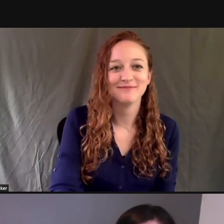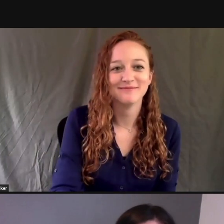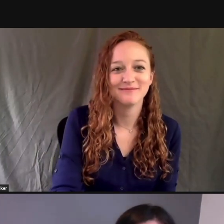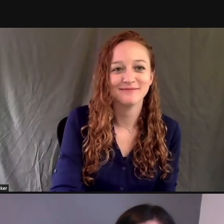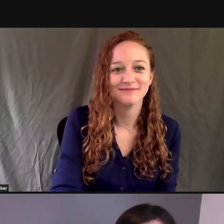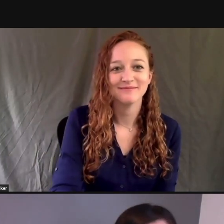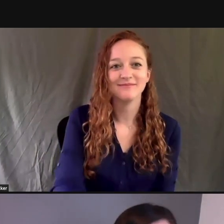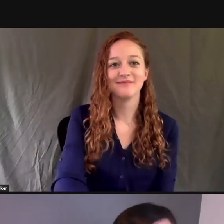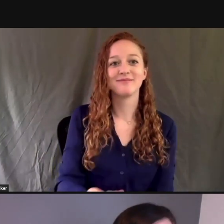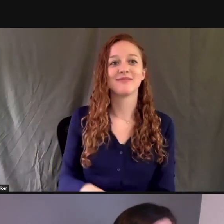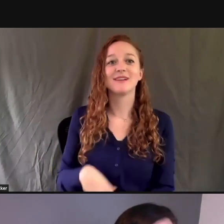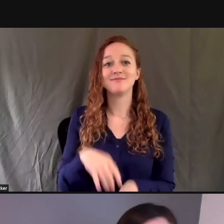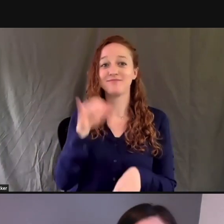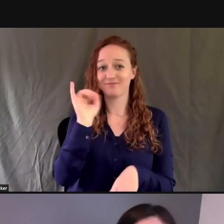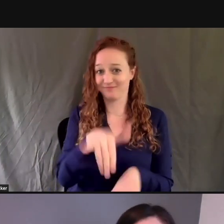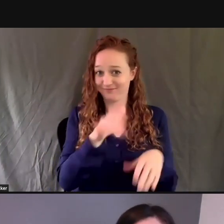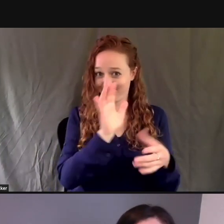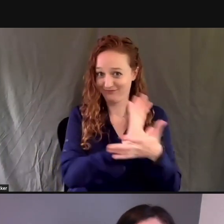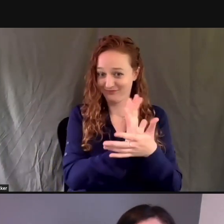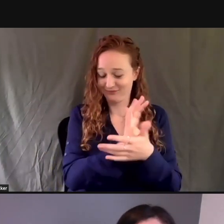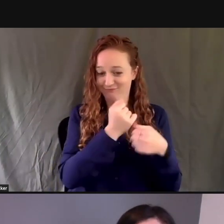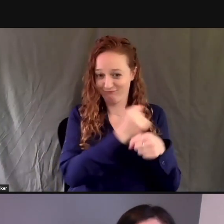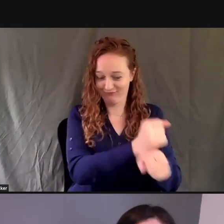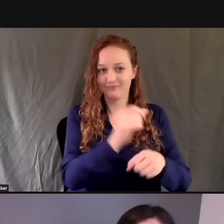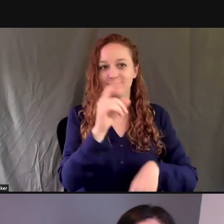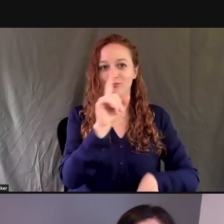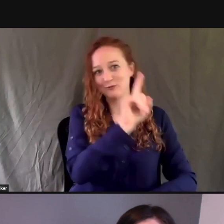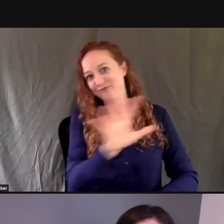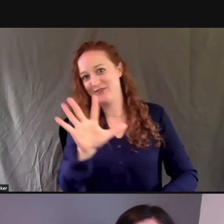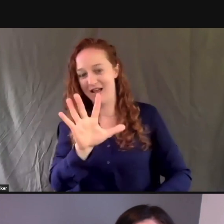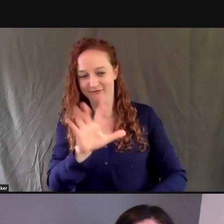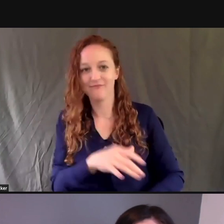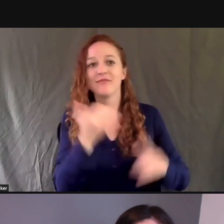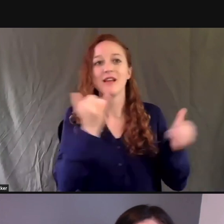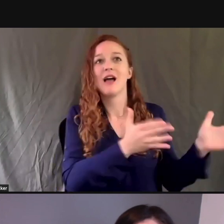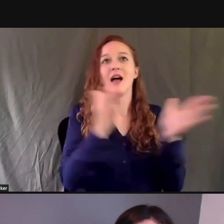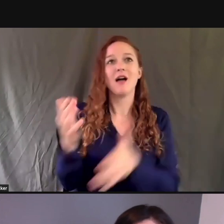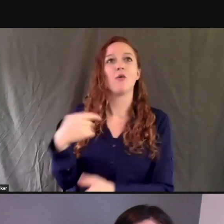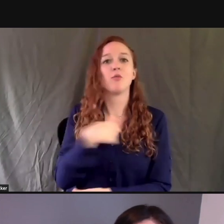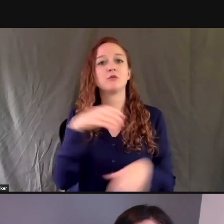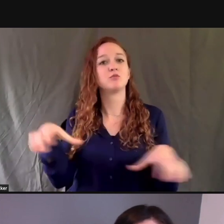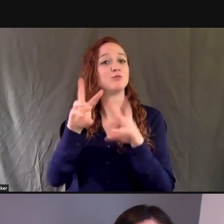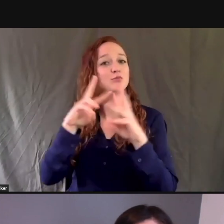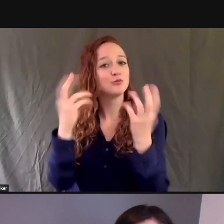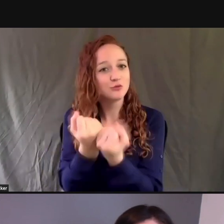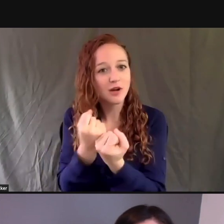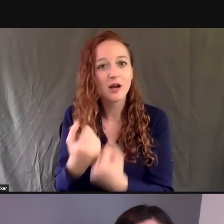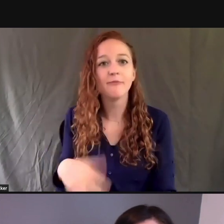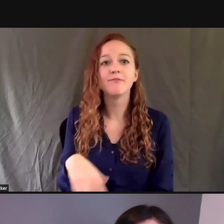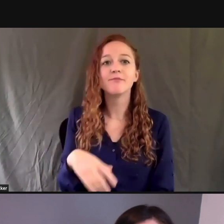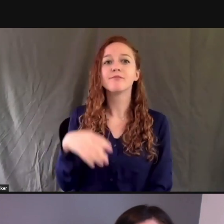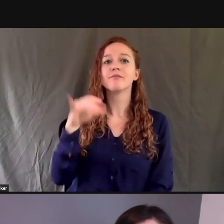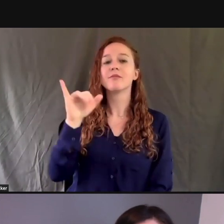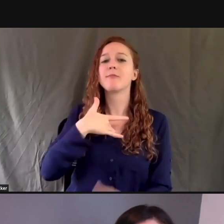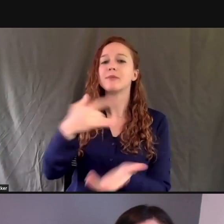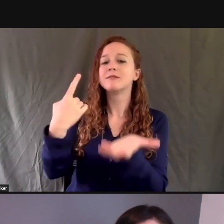Go ahead. Oh, you noticed that